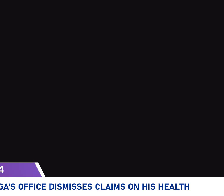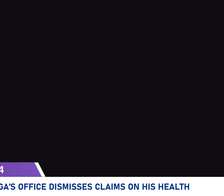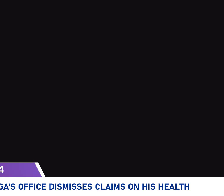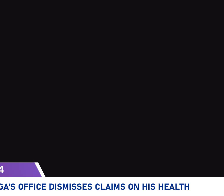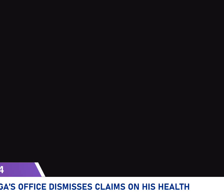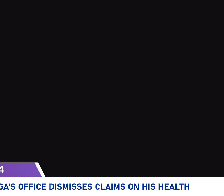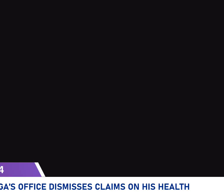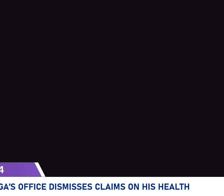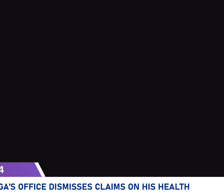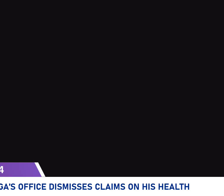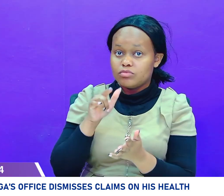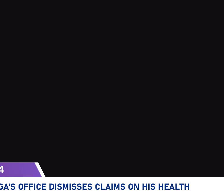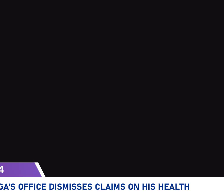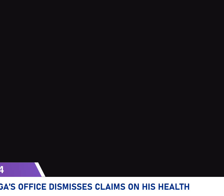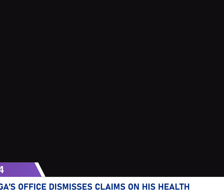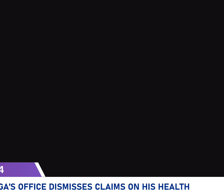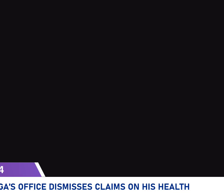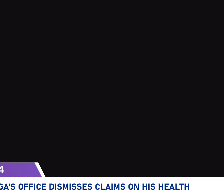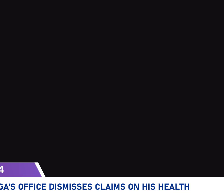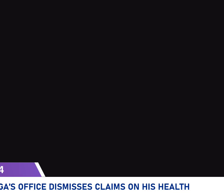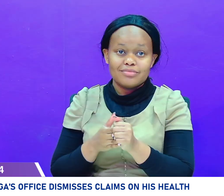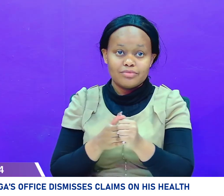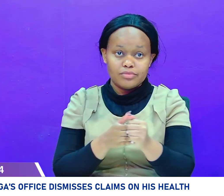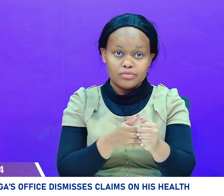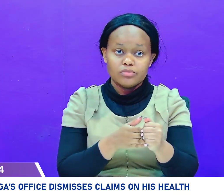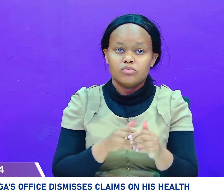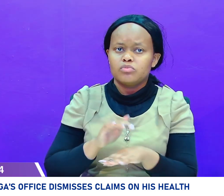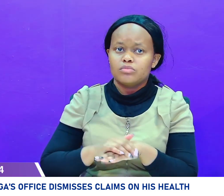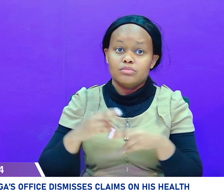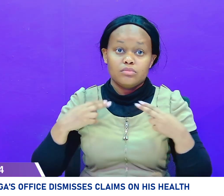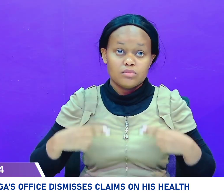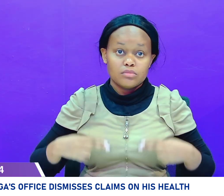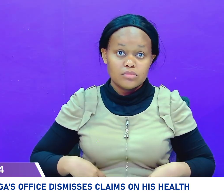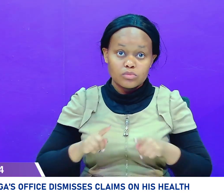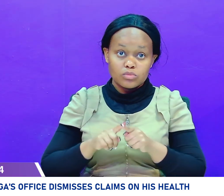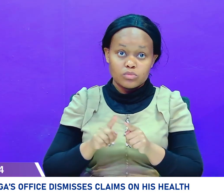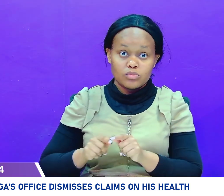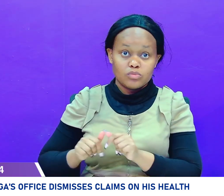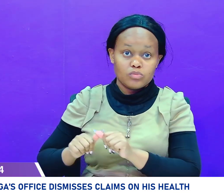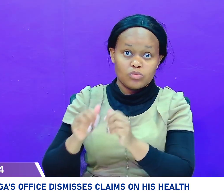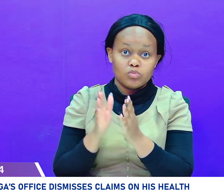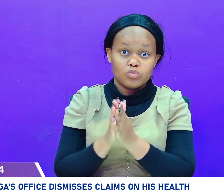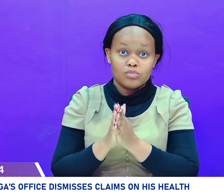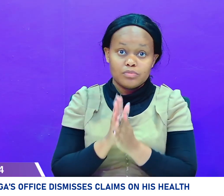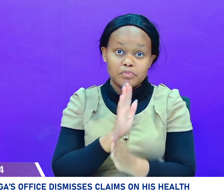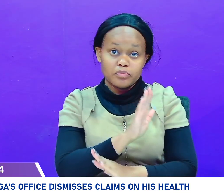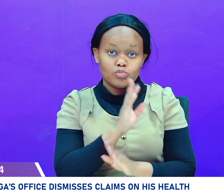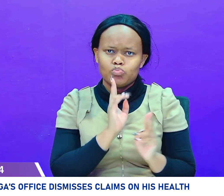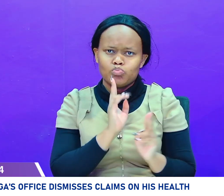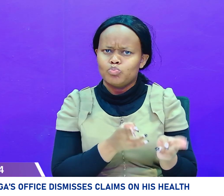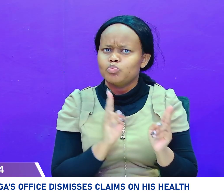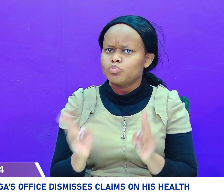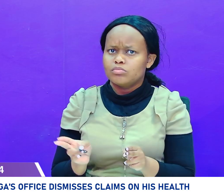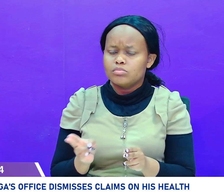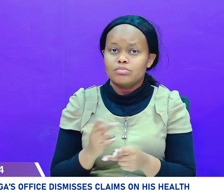In a statement, Odinga's team assured Kenyans that ODM leader is in good health and continuing with his normal duties